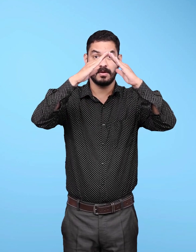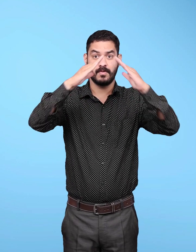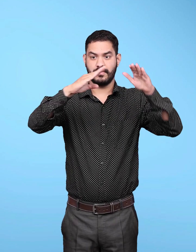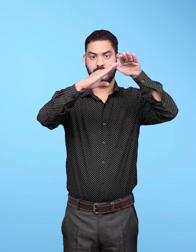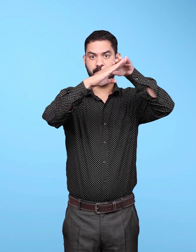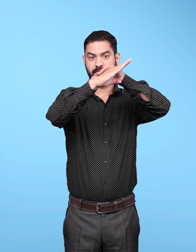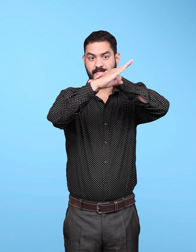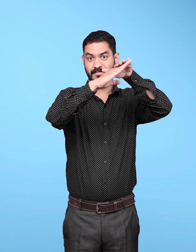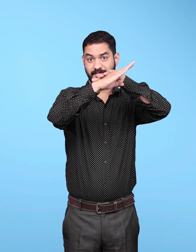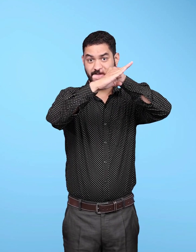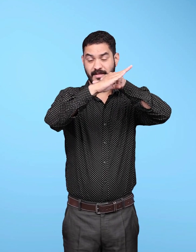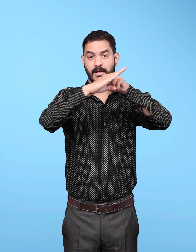Describe the roofs of the buildings.